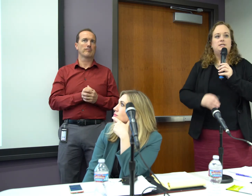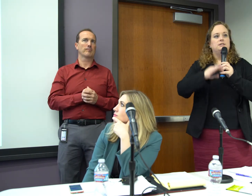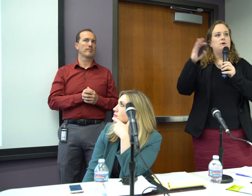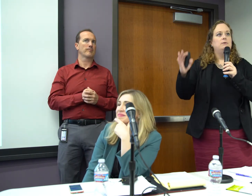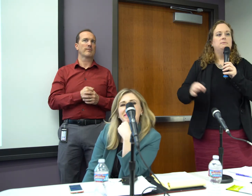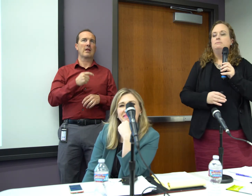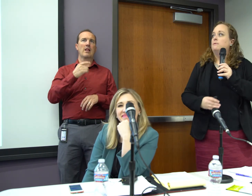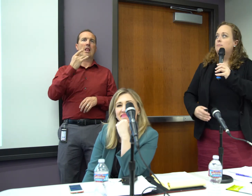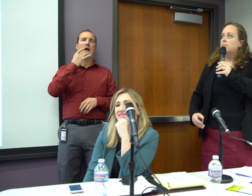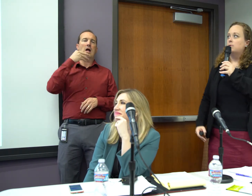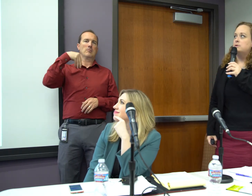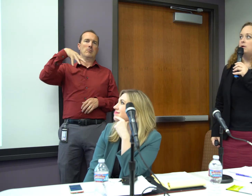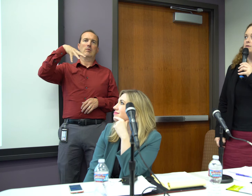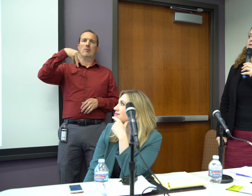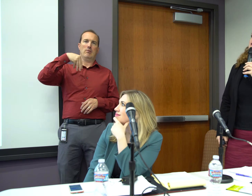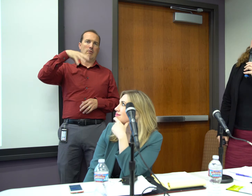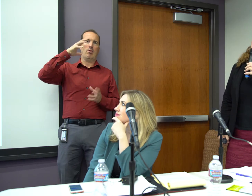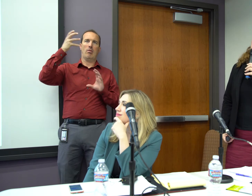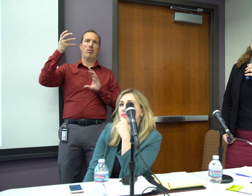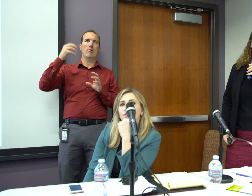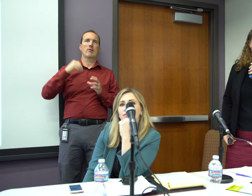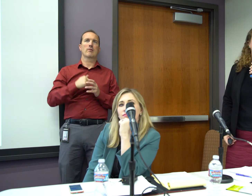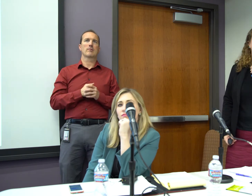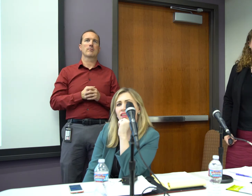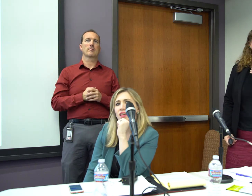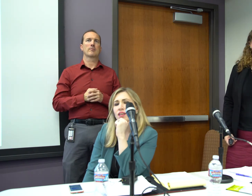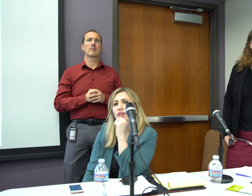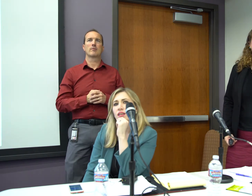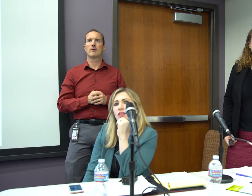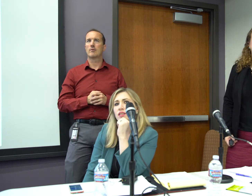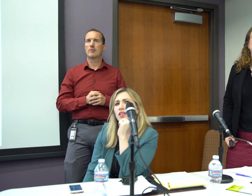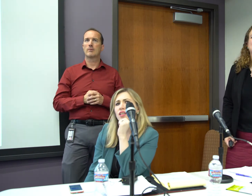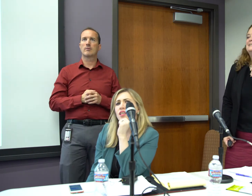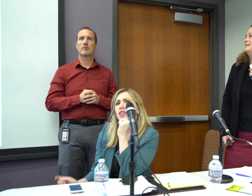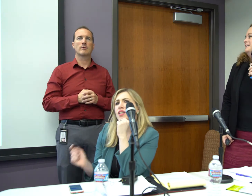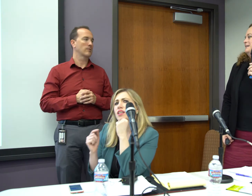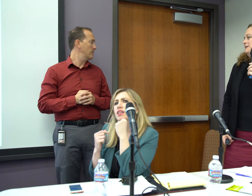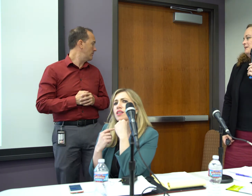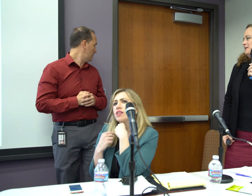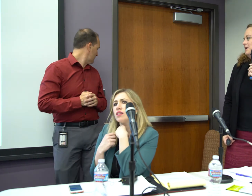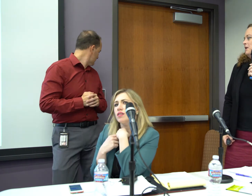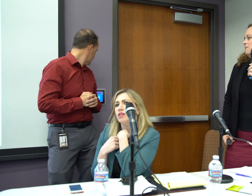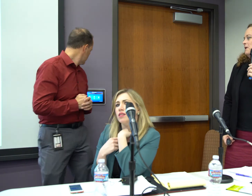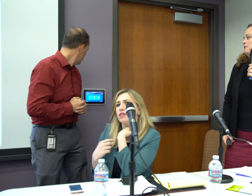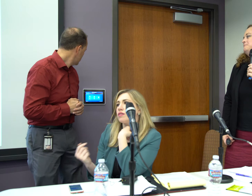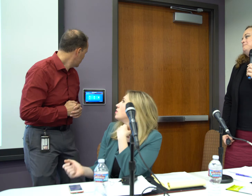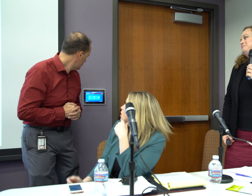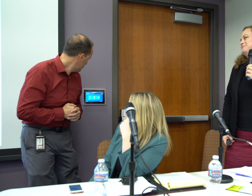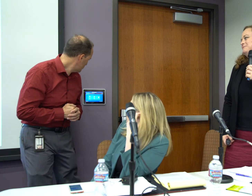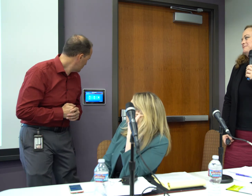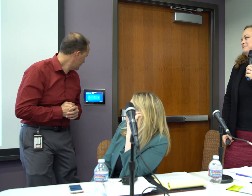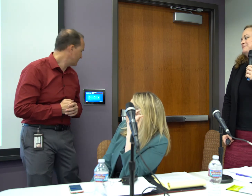The lights just totally threw us all off. The panel is behind the ASL interpreter, so it might be.